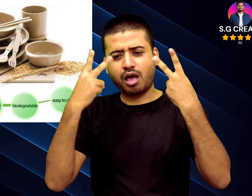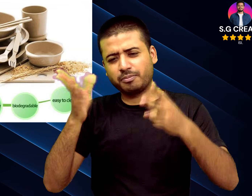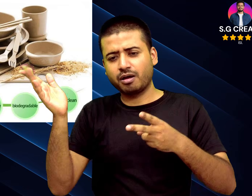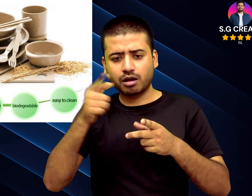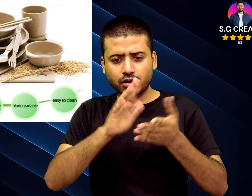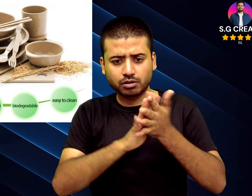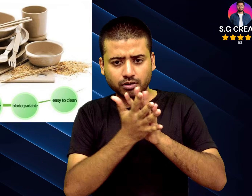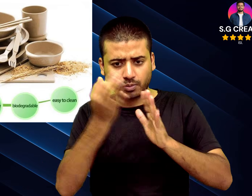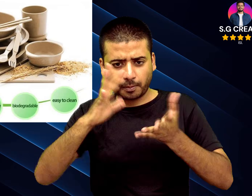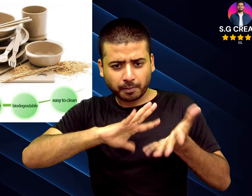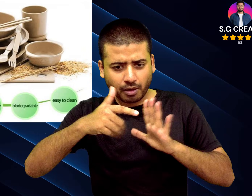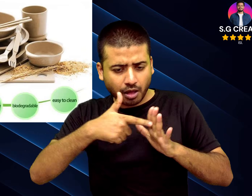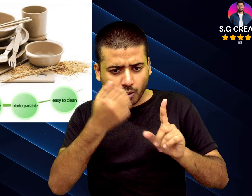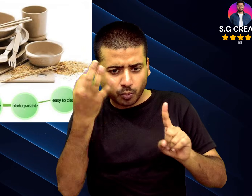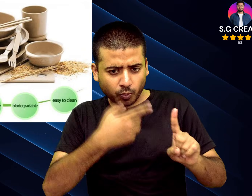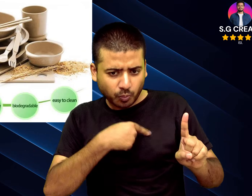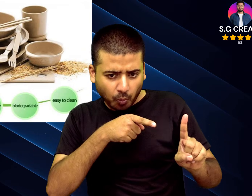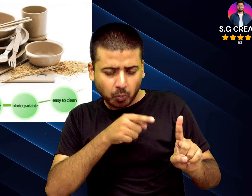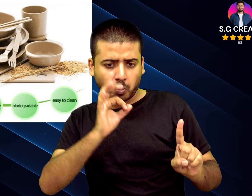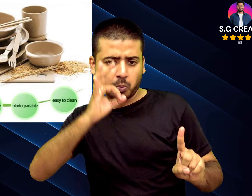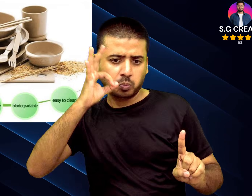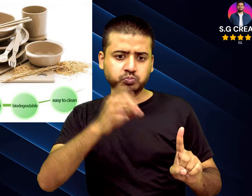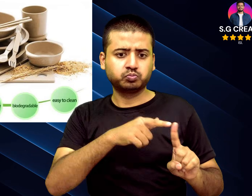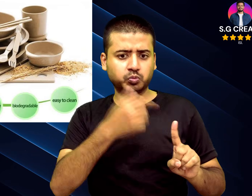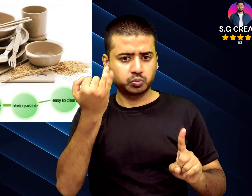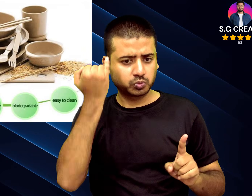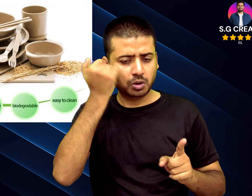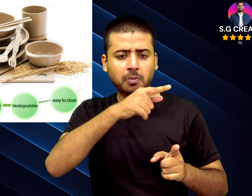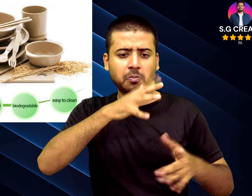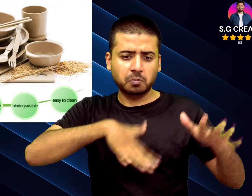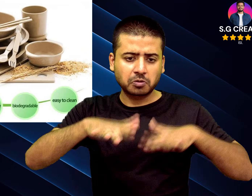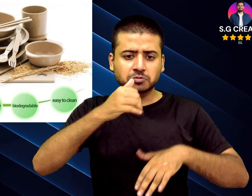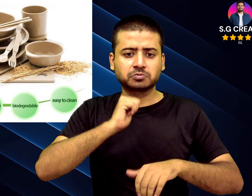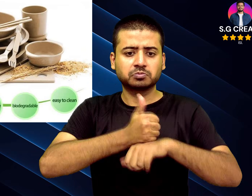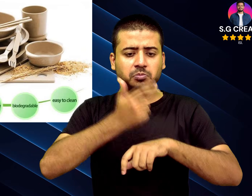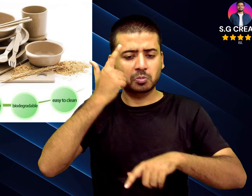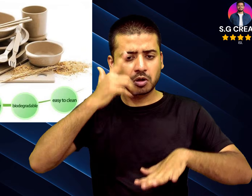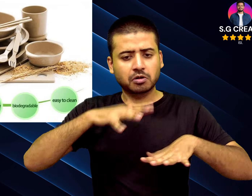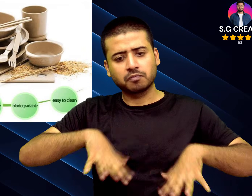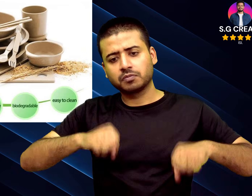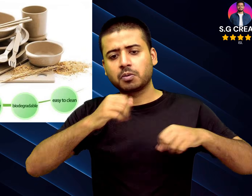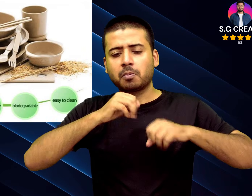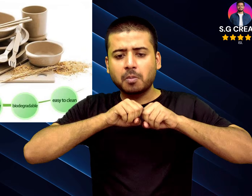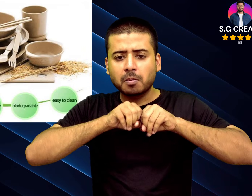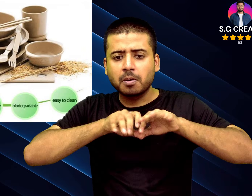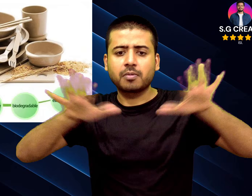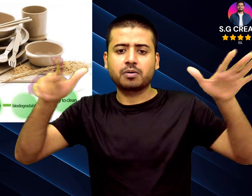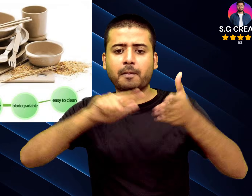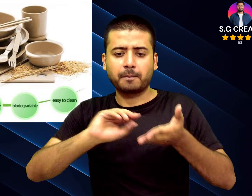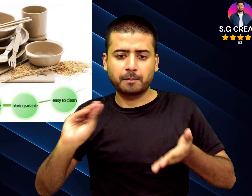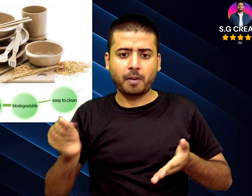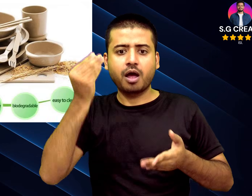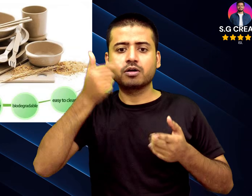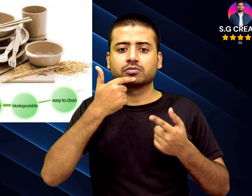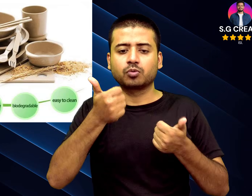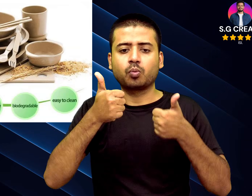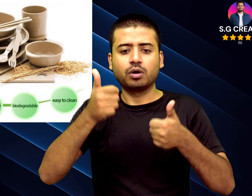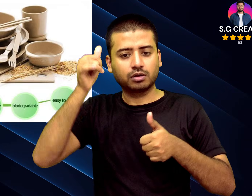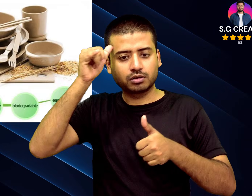often include cellulose, natural plant starches, lignin extracts, or natural resins derived from trees. The powder and